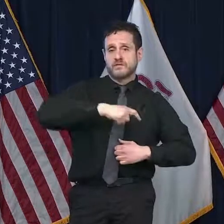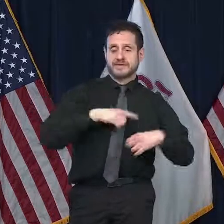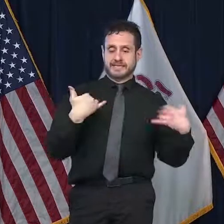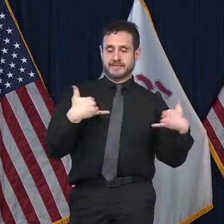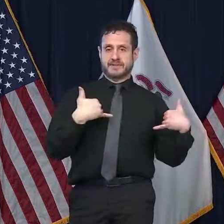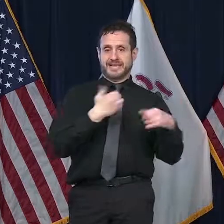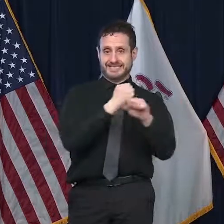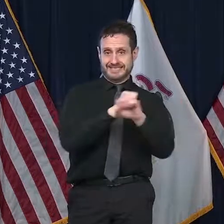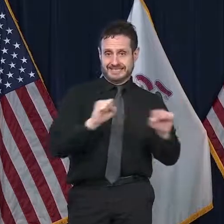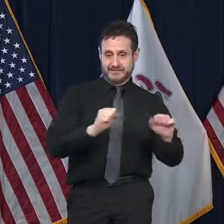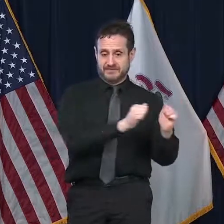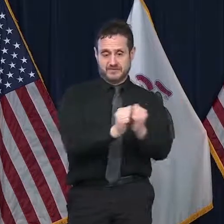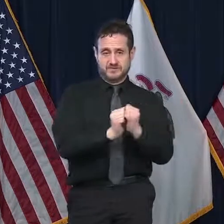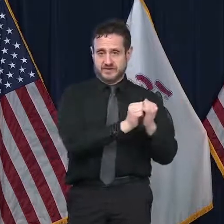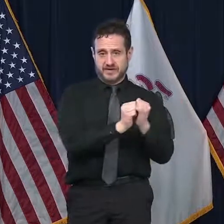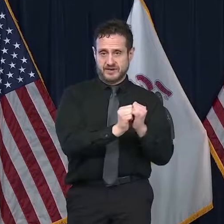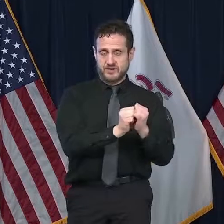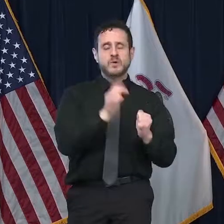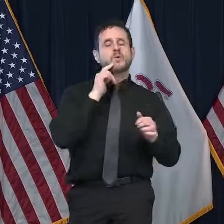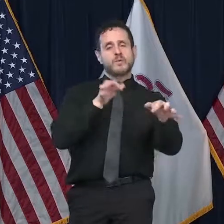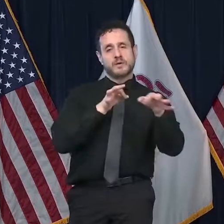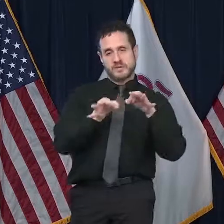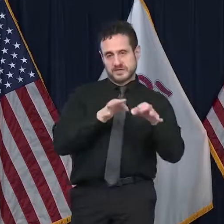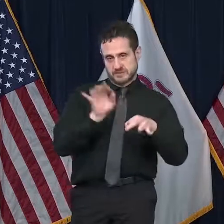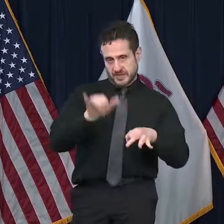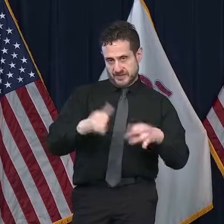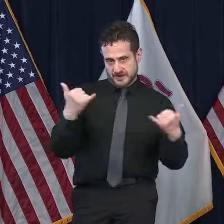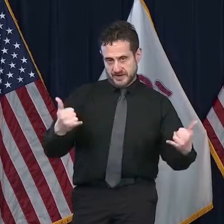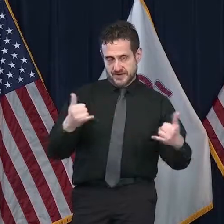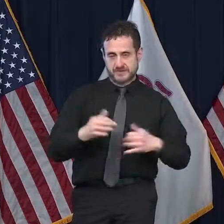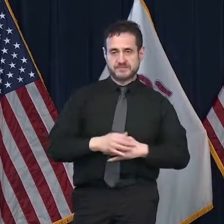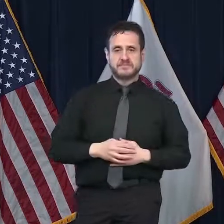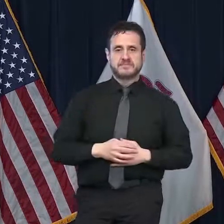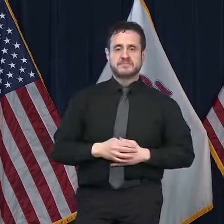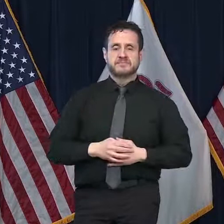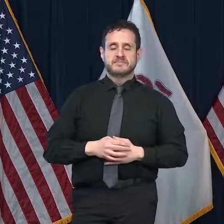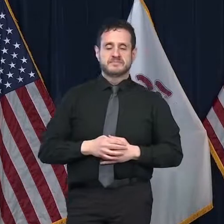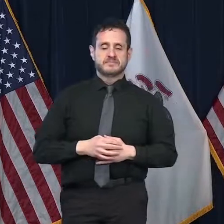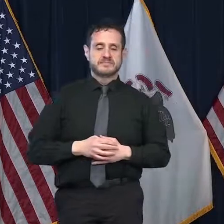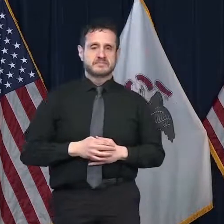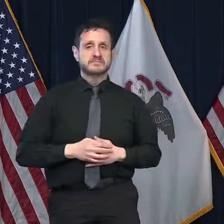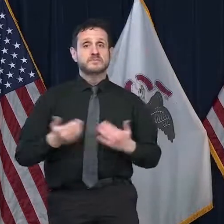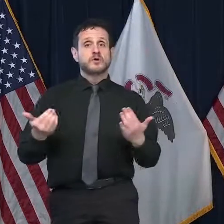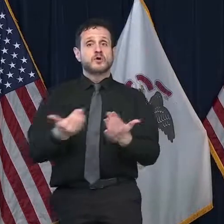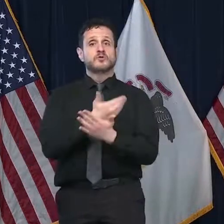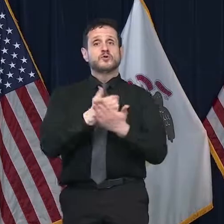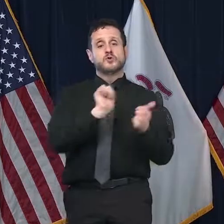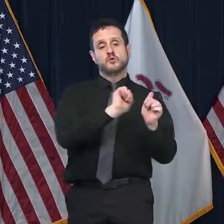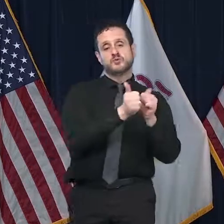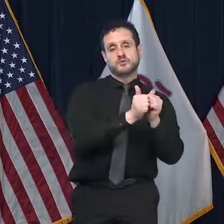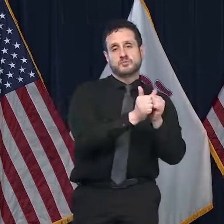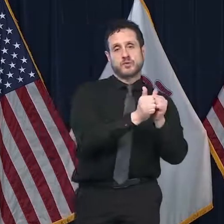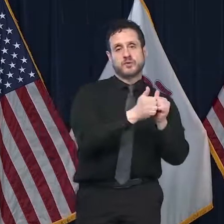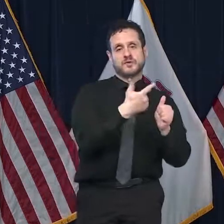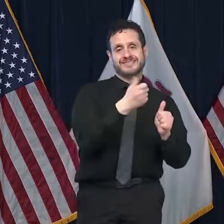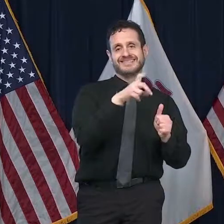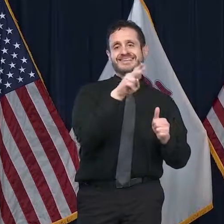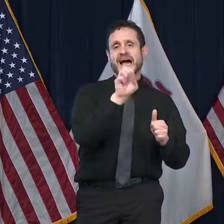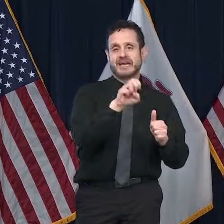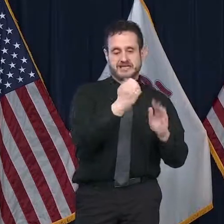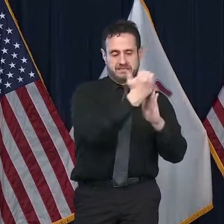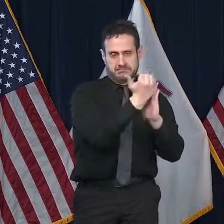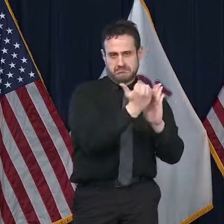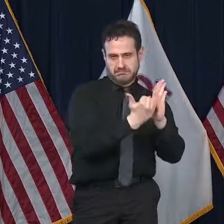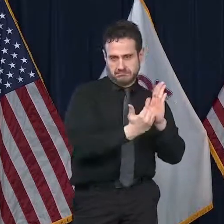together, and we will talk about that now. The updated sports guidance that we are releasing today outlines